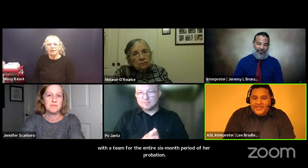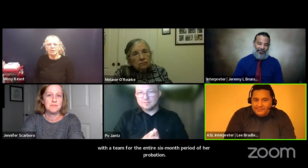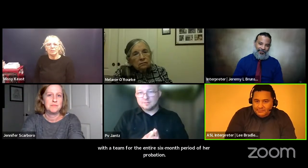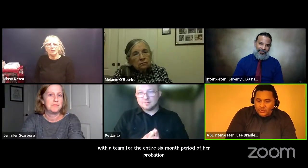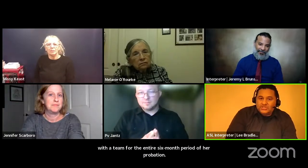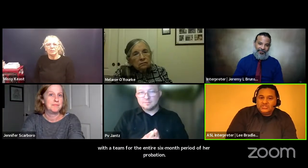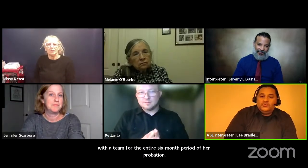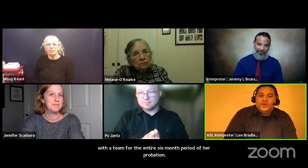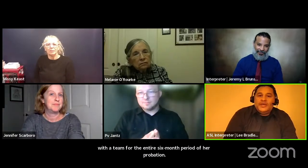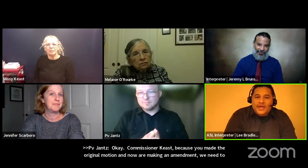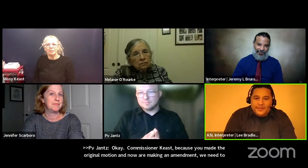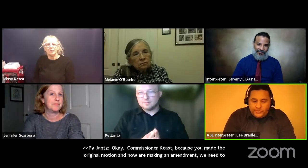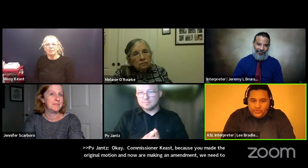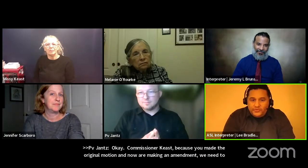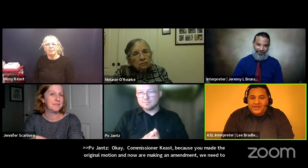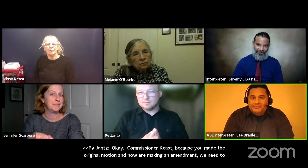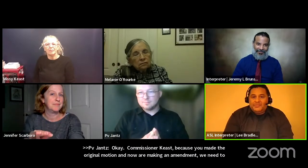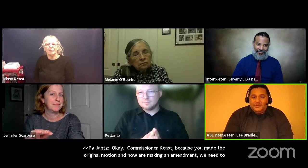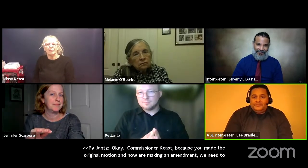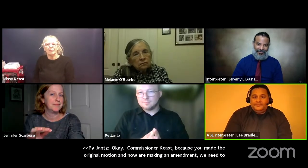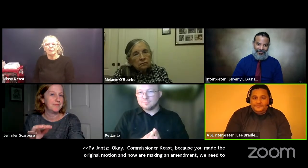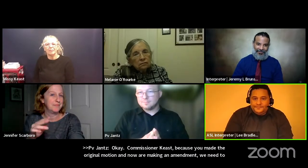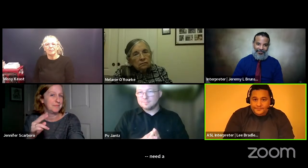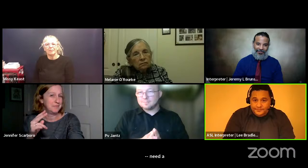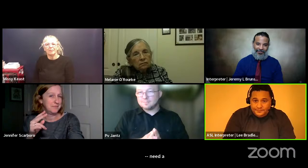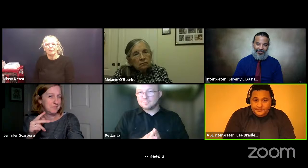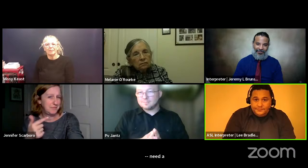second that motion to approve that amendment.